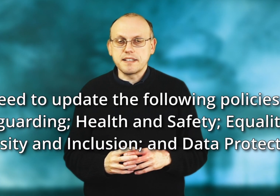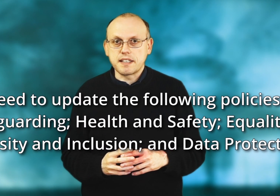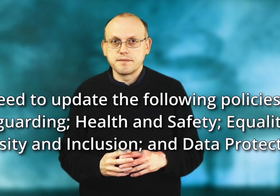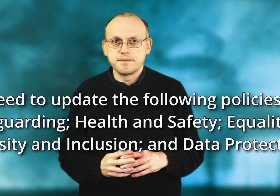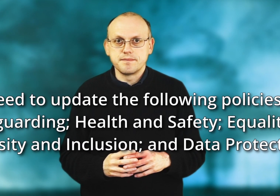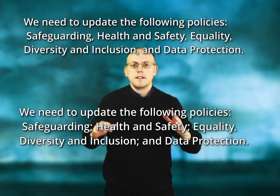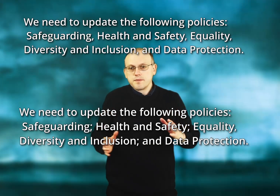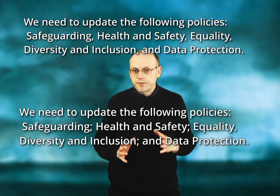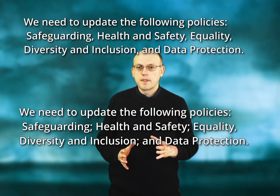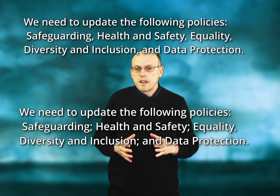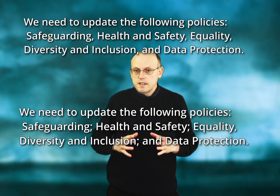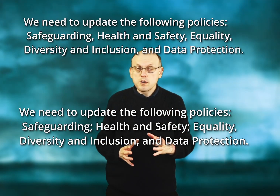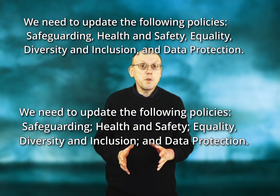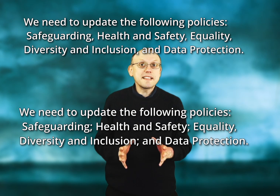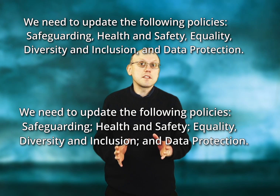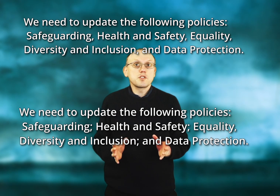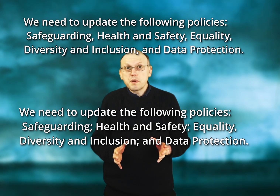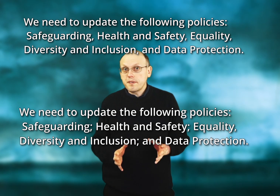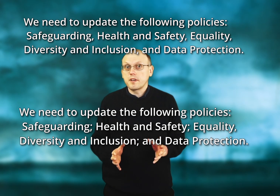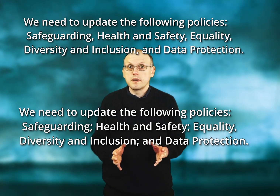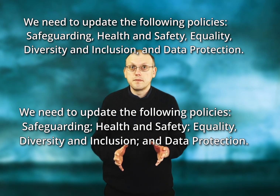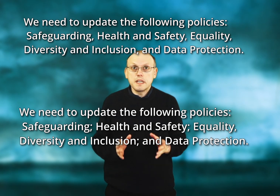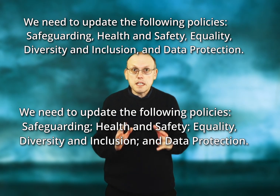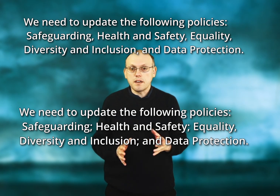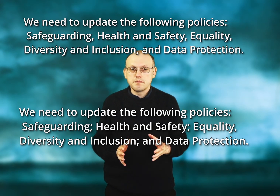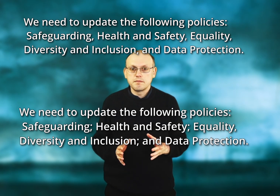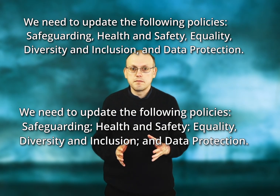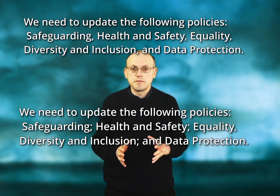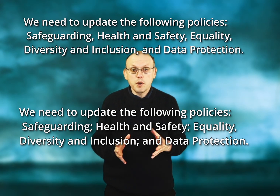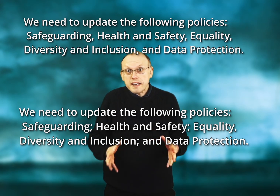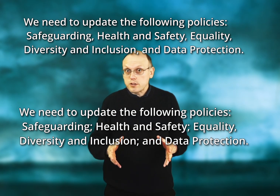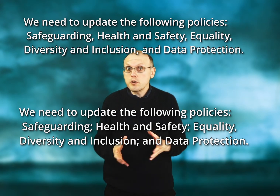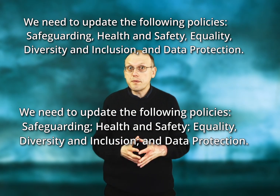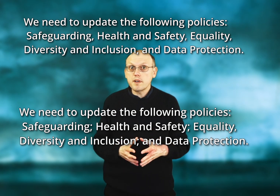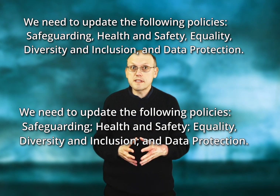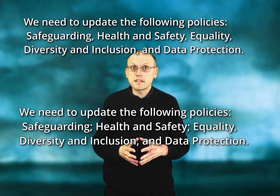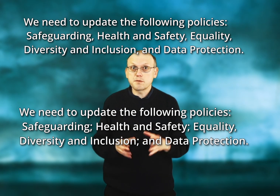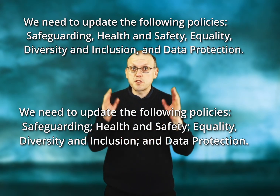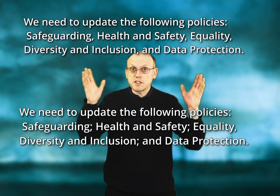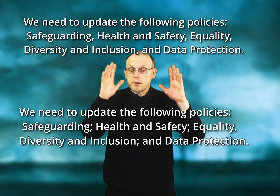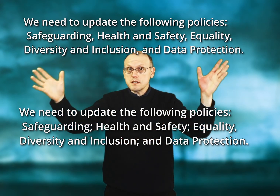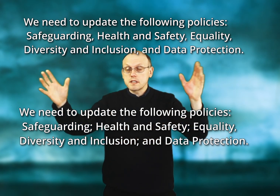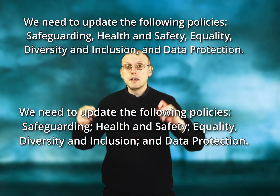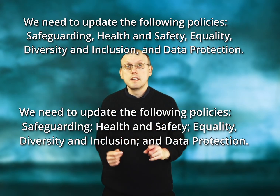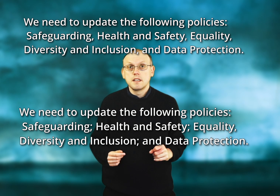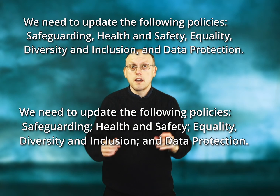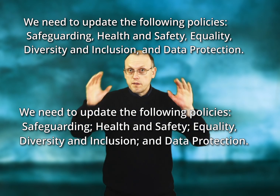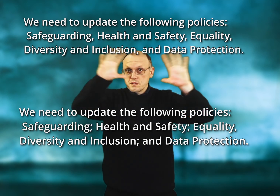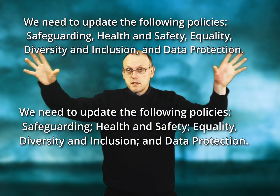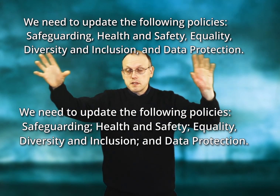protection. So which sentence do you prefer here? Again, do you prefer the sentence with just commas, or first one?